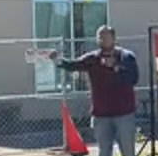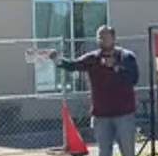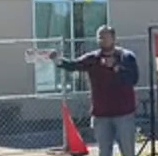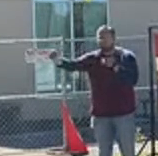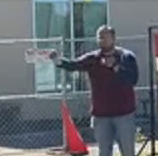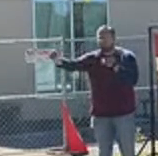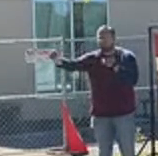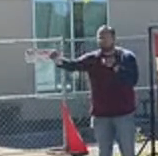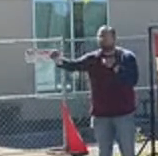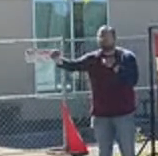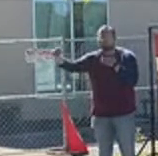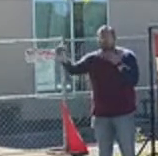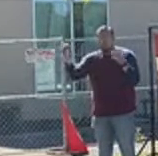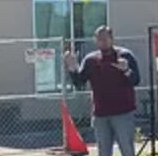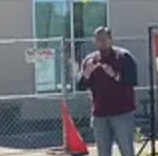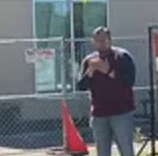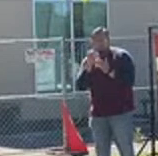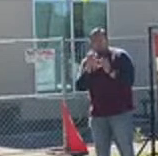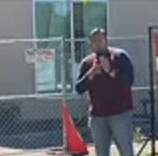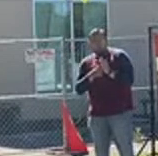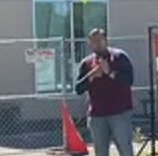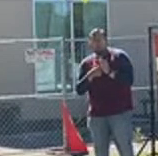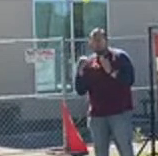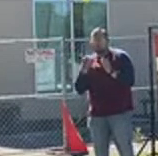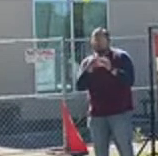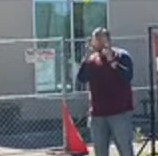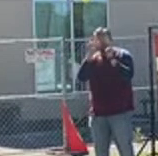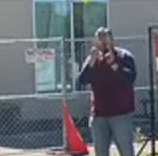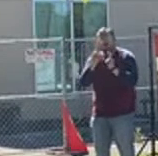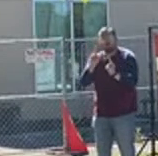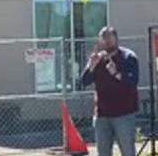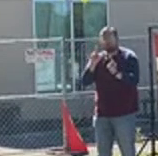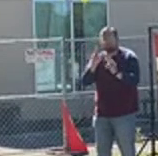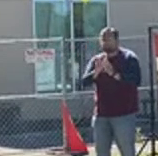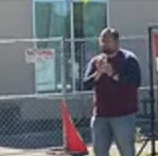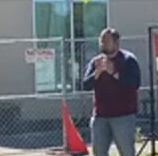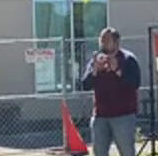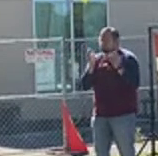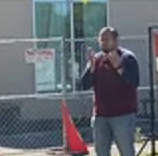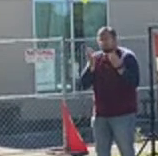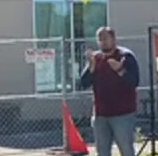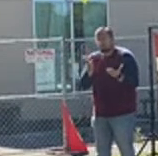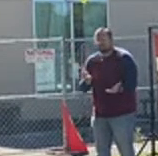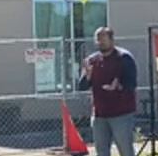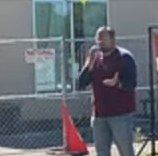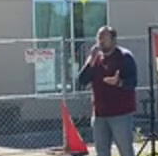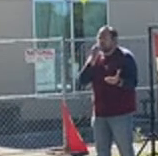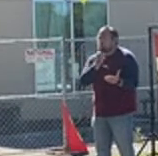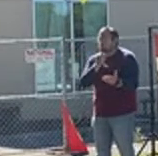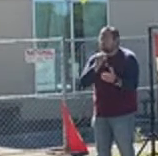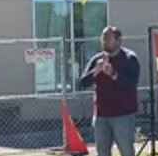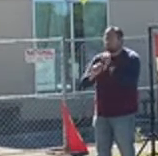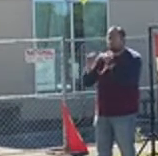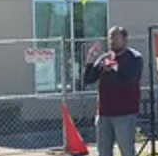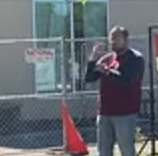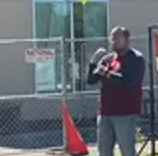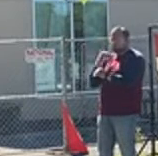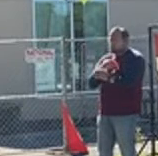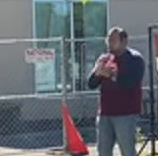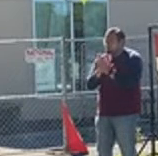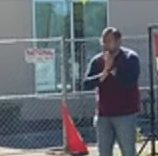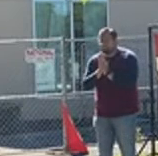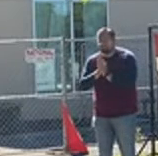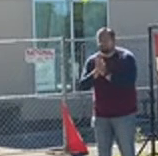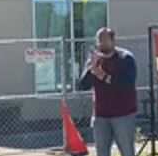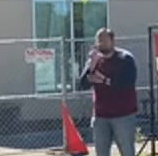In so doing, we truly honor the gravity of the past and endeavor to see that people may live